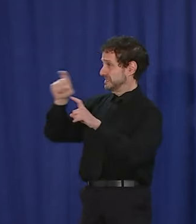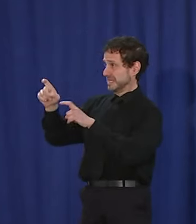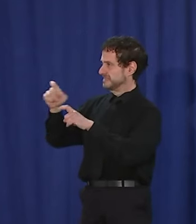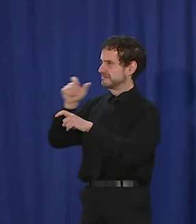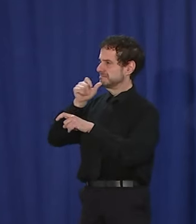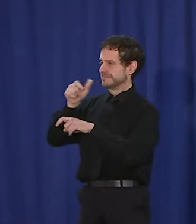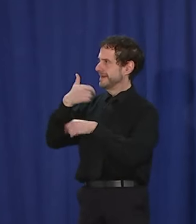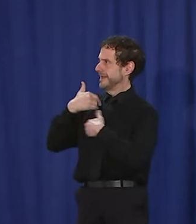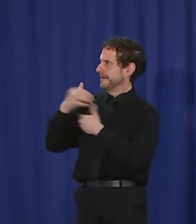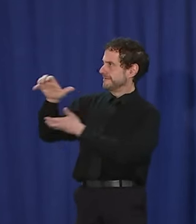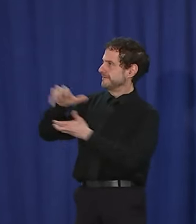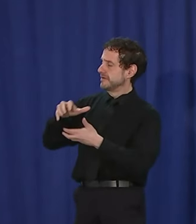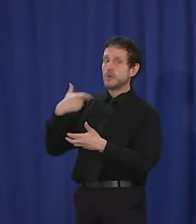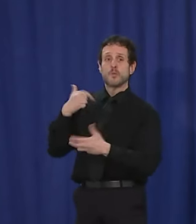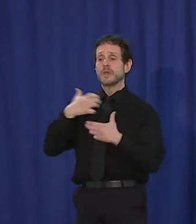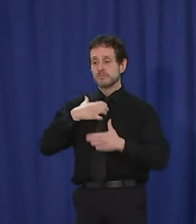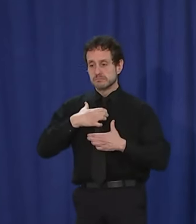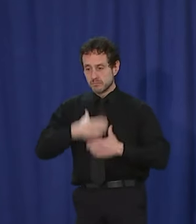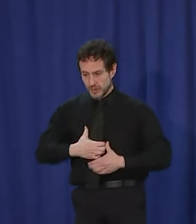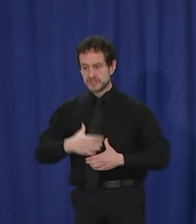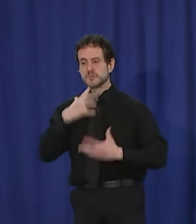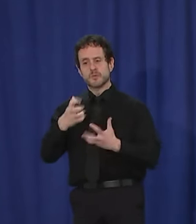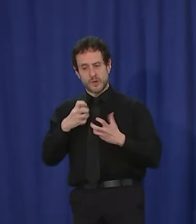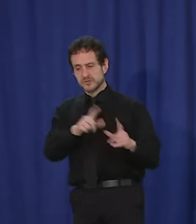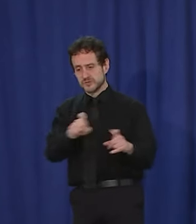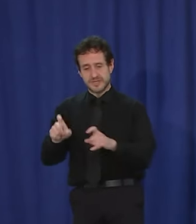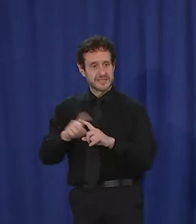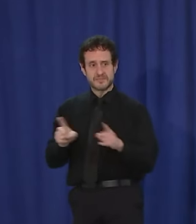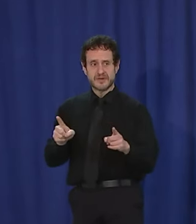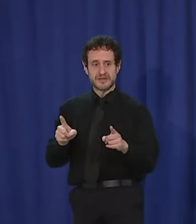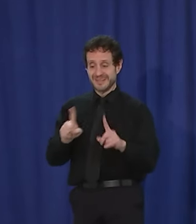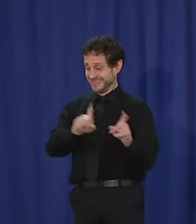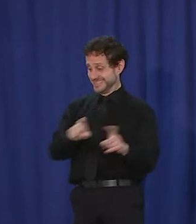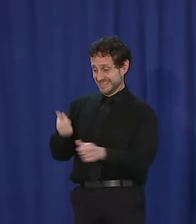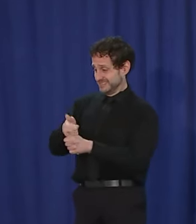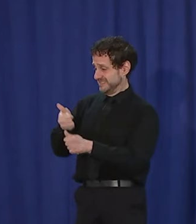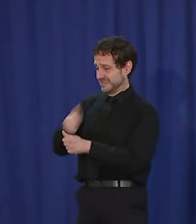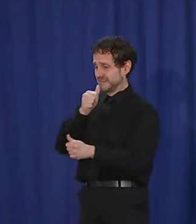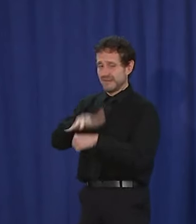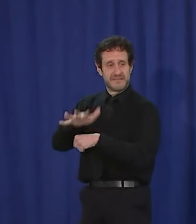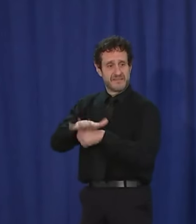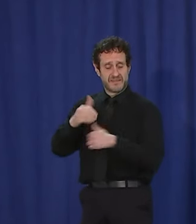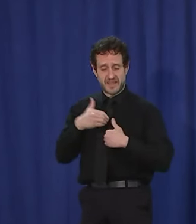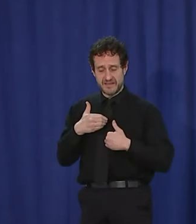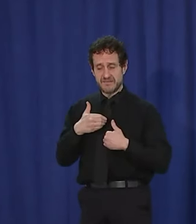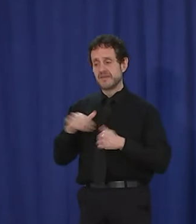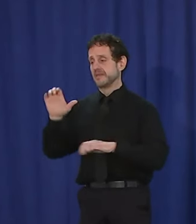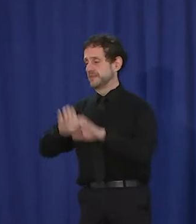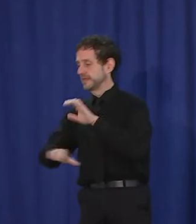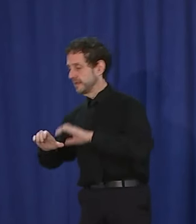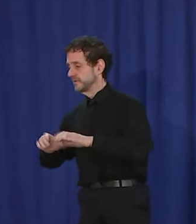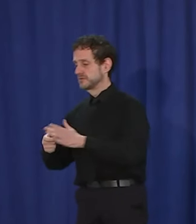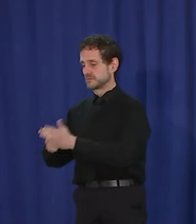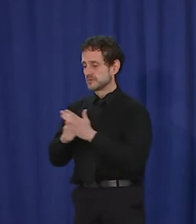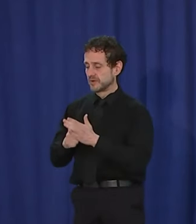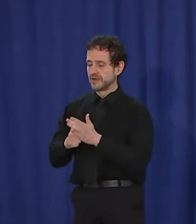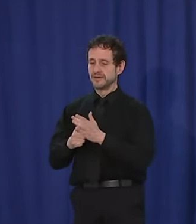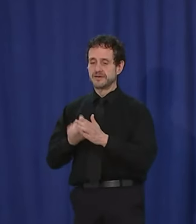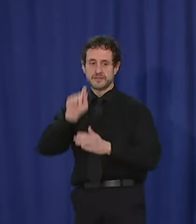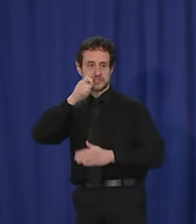of desire, it's for lack of the tests themselves, the reagents, some of the